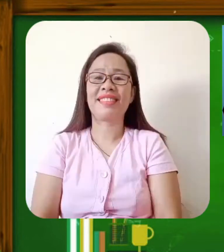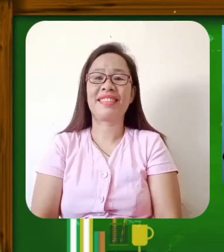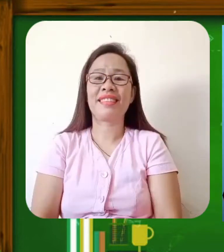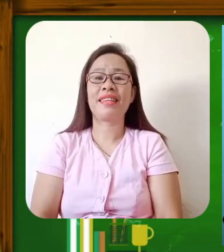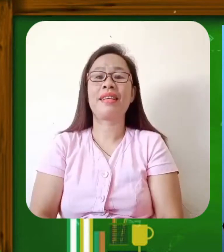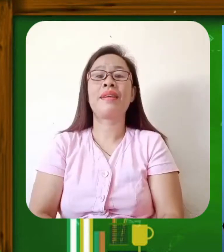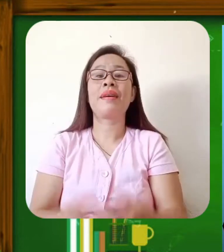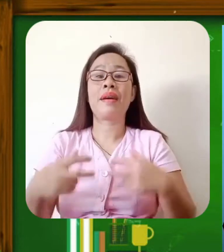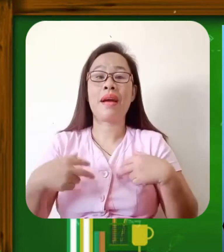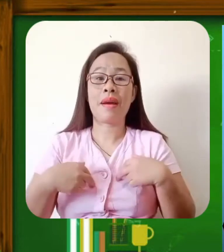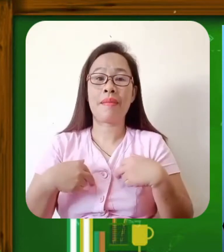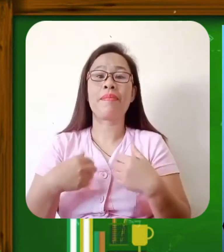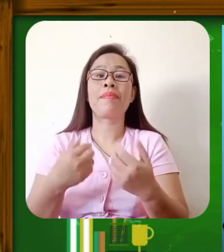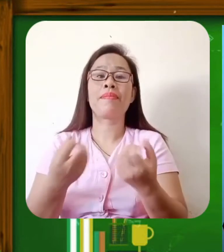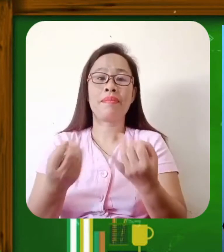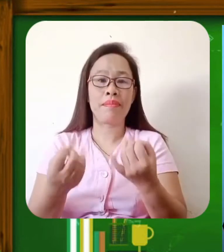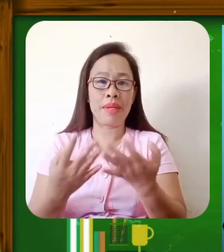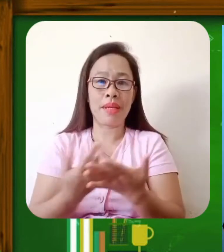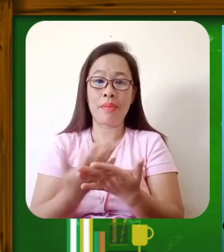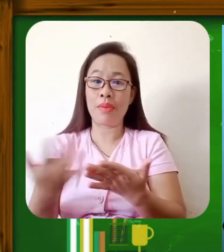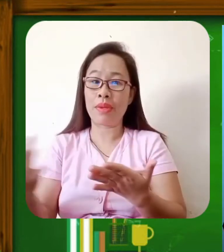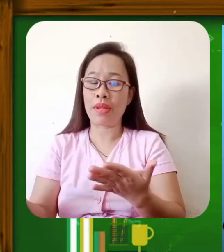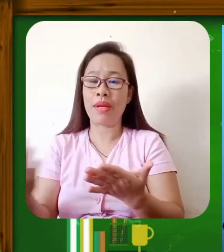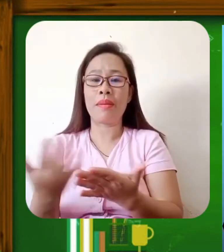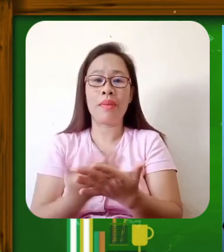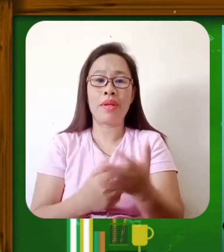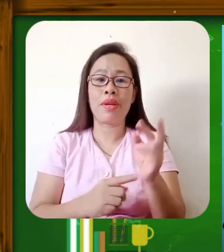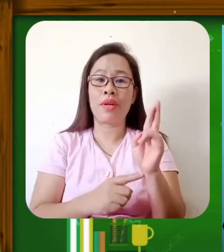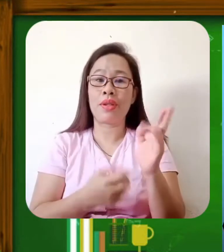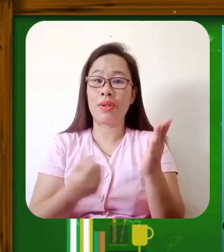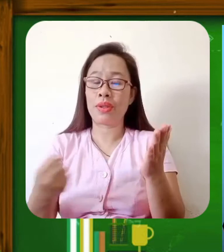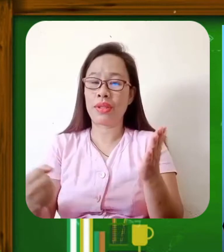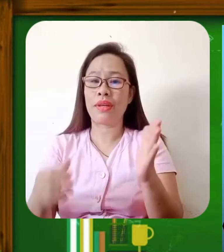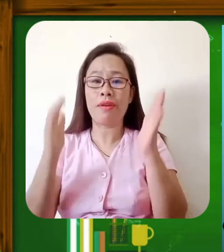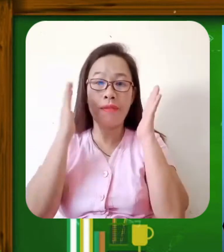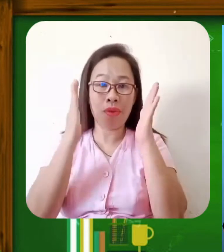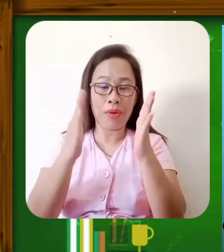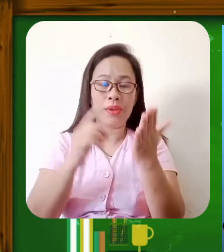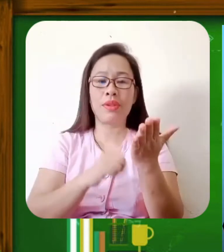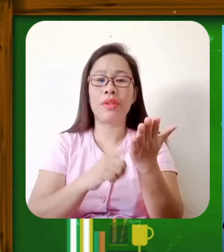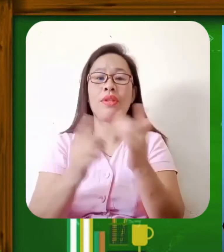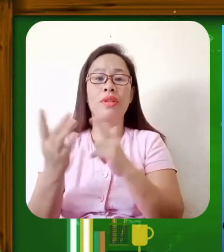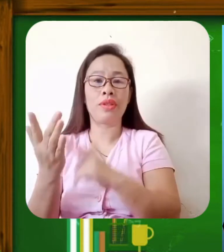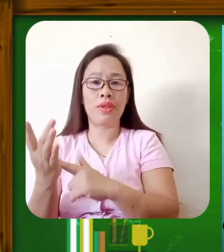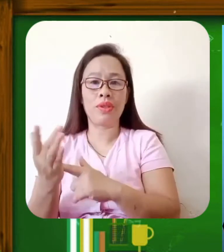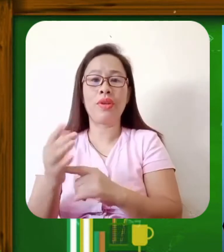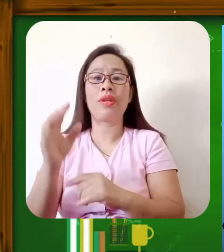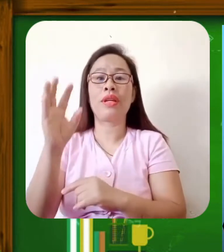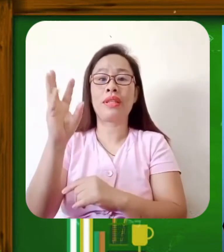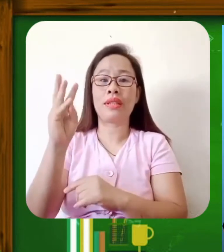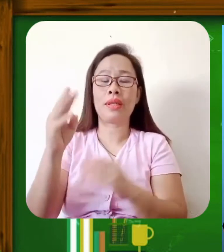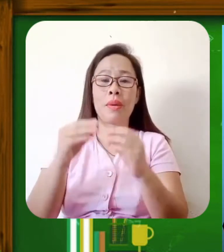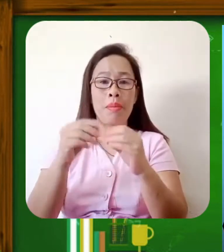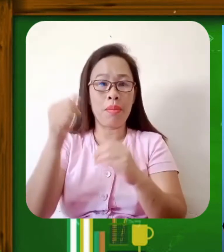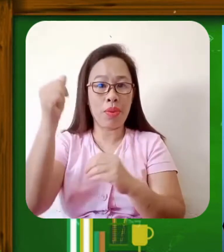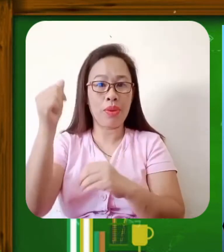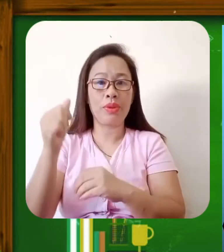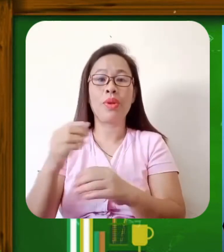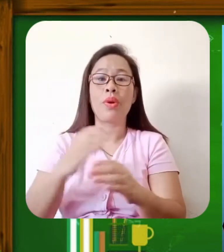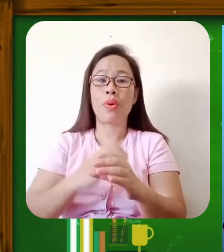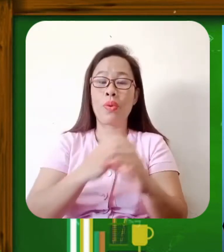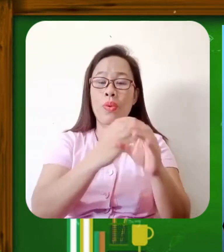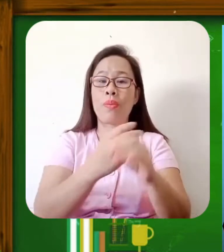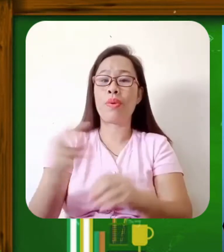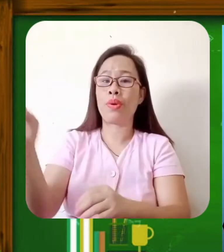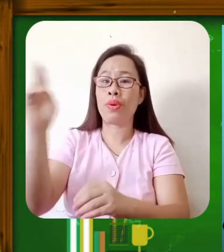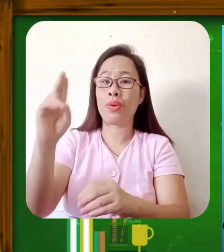There are several multimedia resources, but we will just focus our discussion on the 6 most commonly used